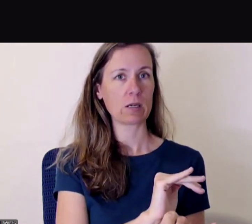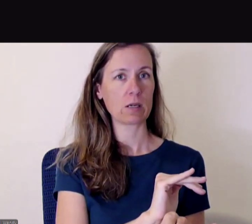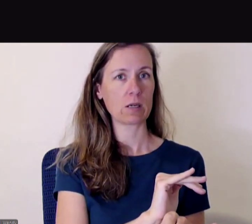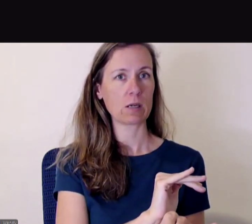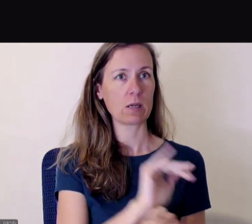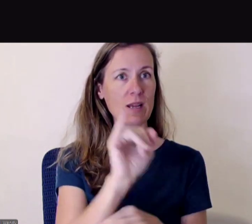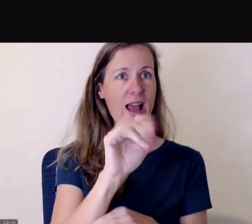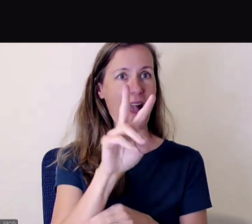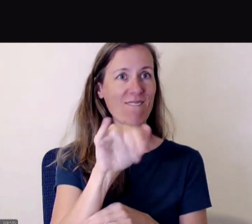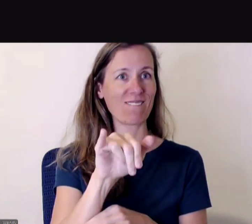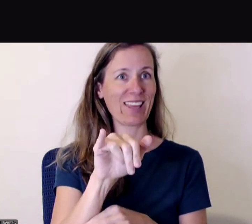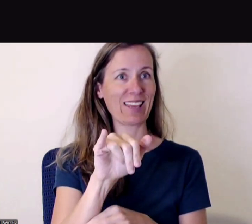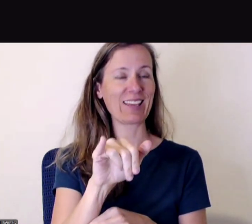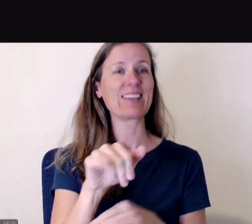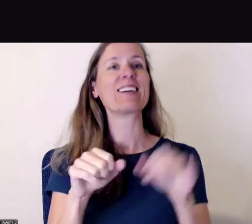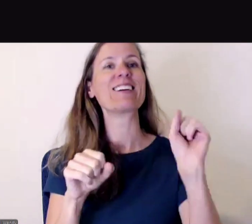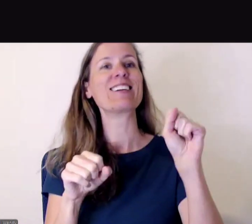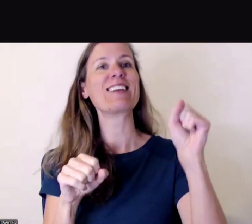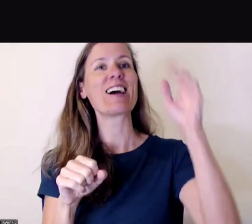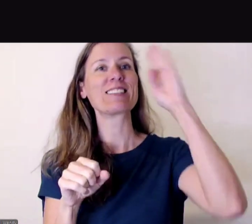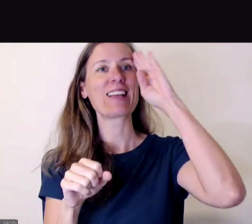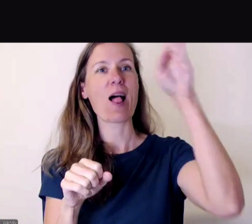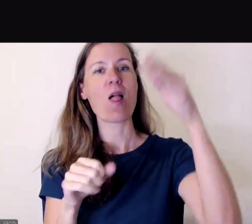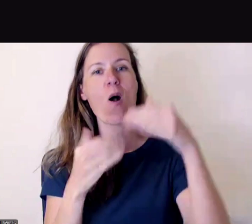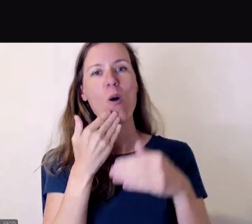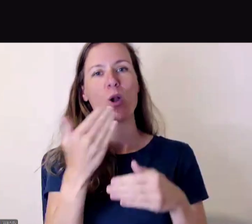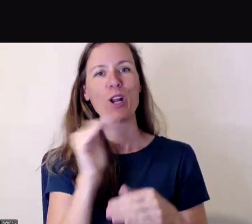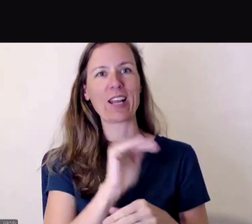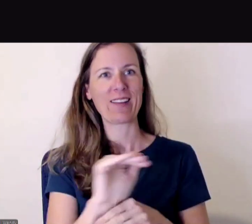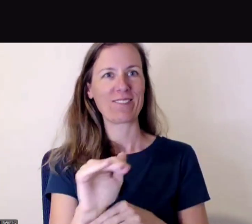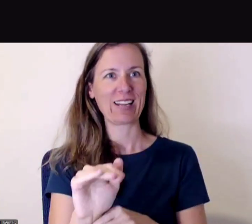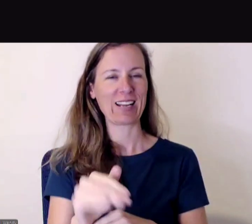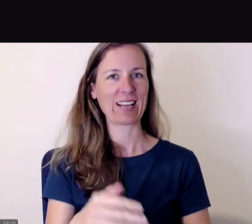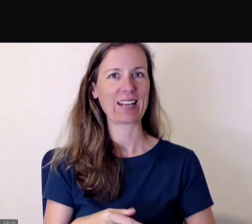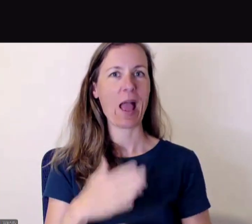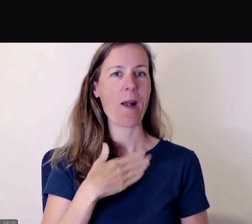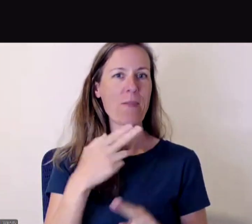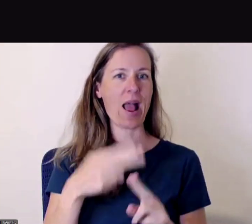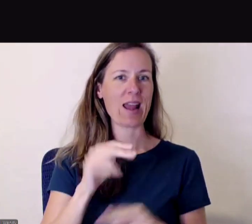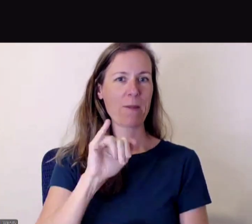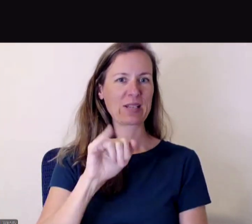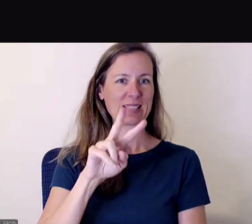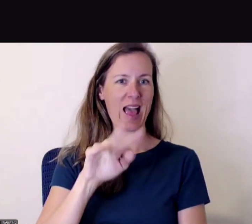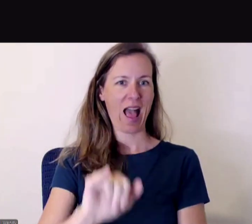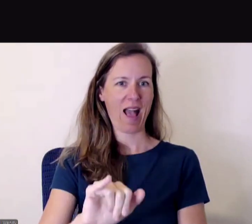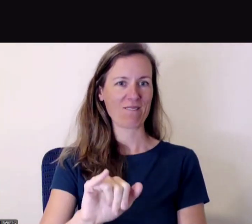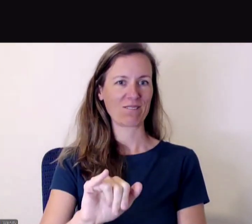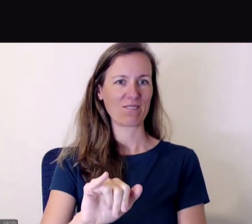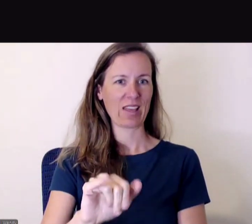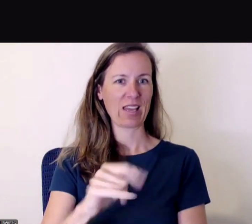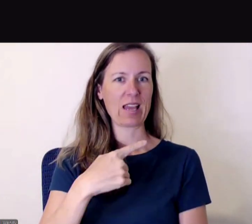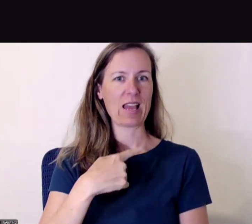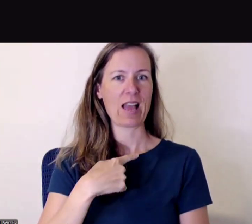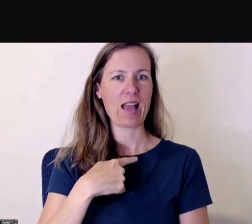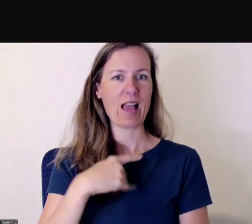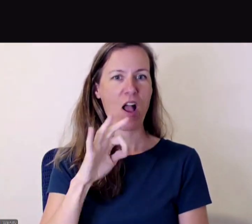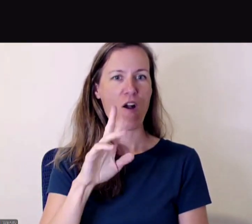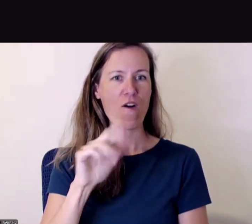Ivy? Yes, you? hello, good evening. Hi. Hi, my name is Ivy Finkenstadt. I'm in Ward